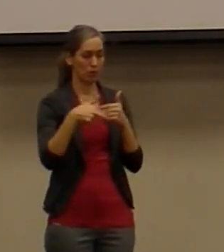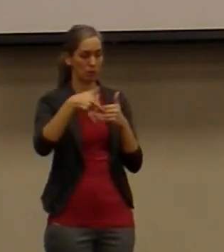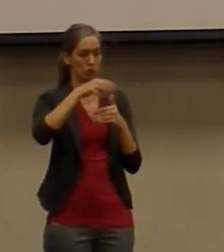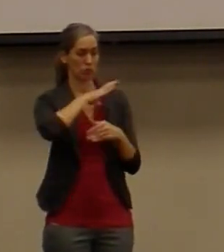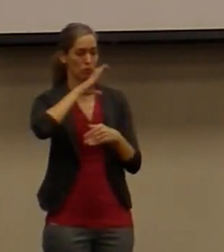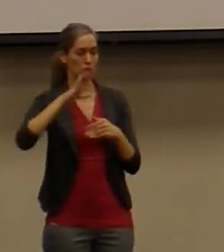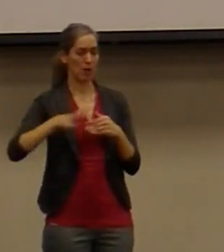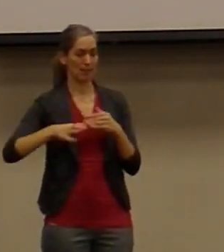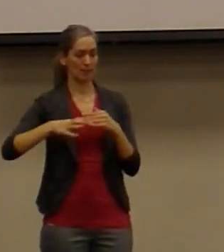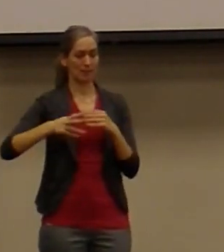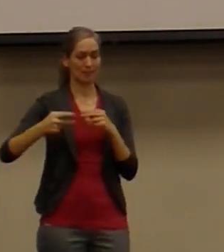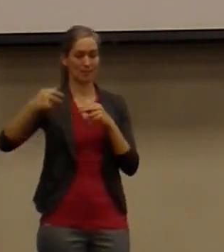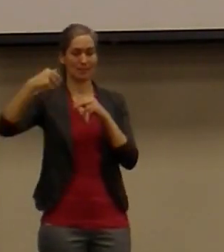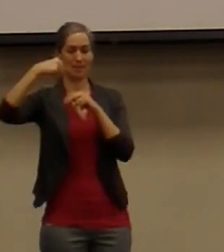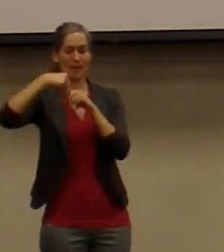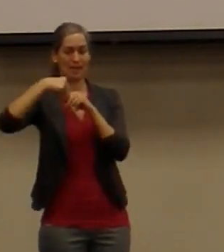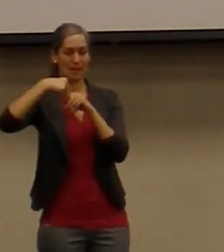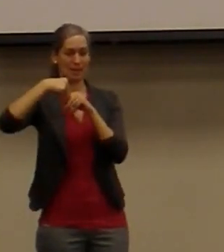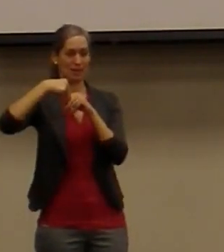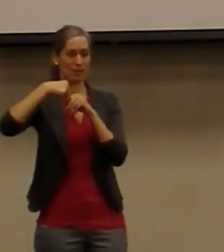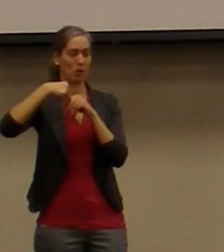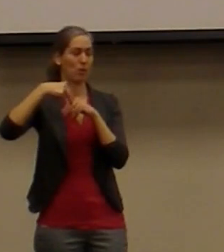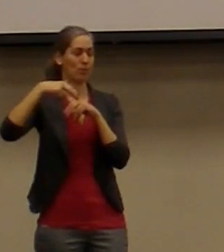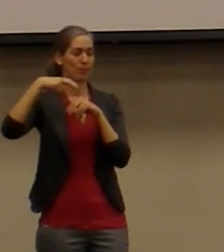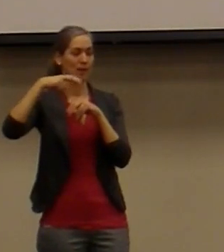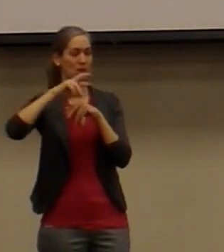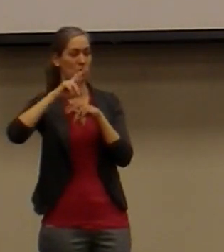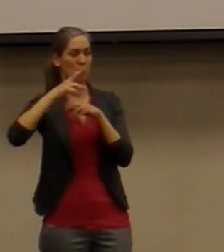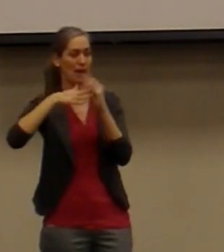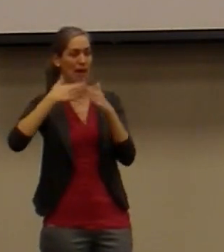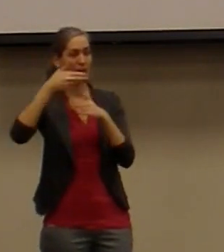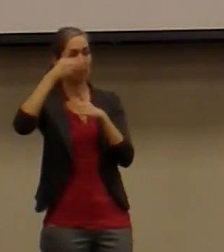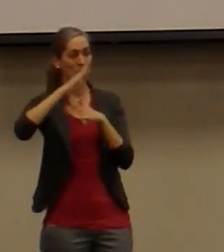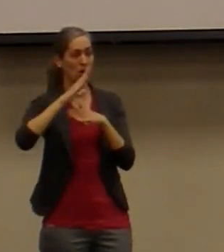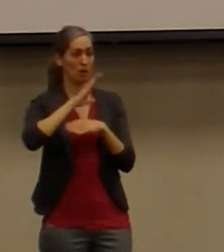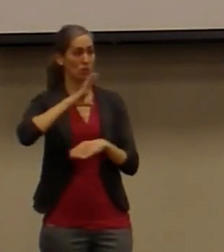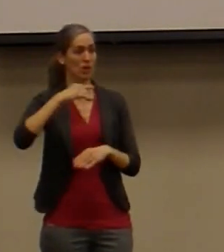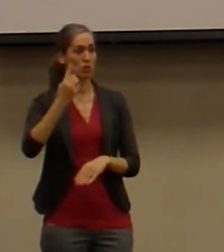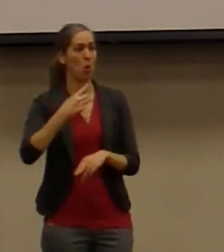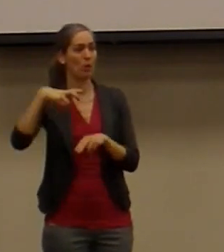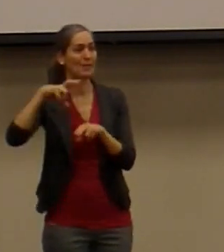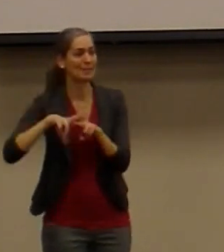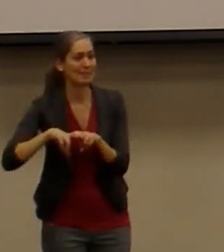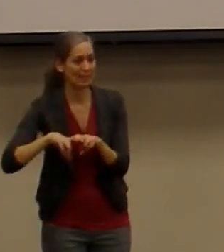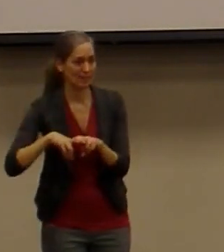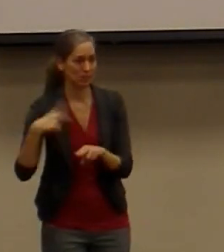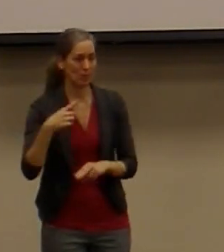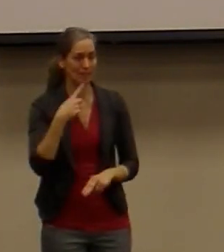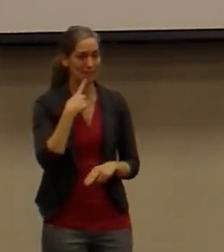mentions him being seated. But in this one instance, he's standing.